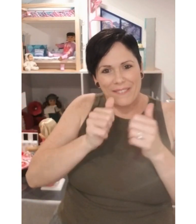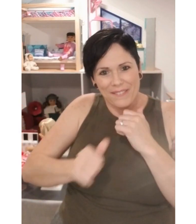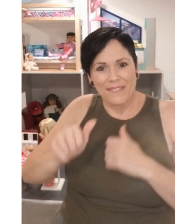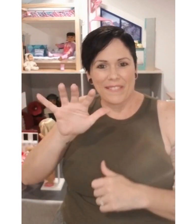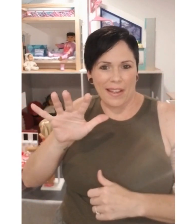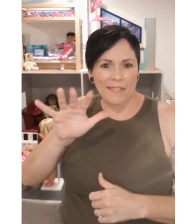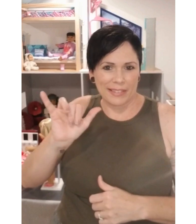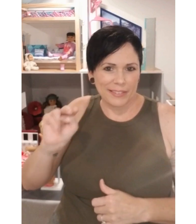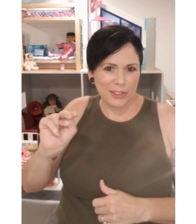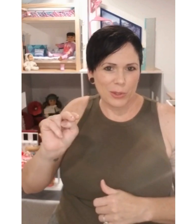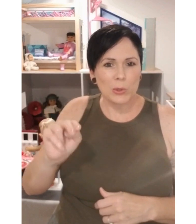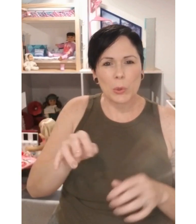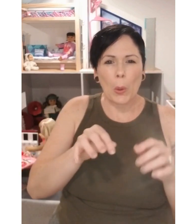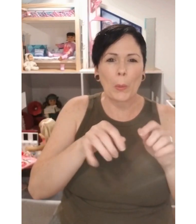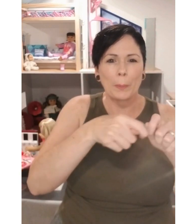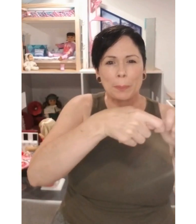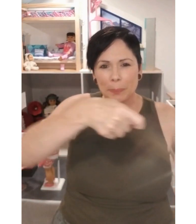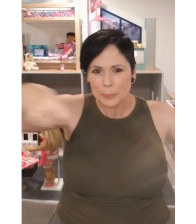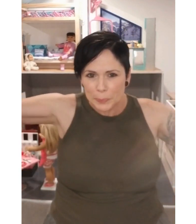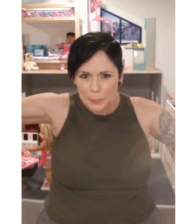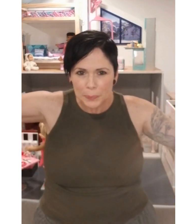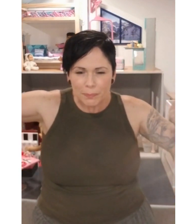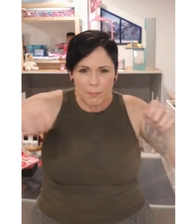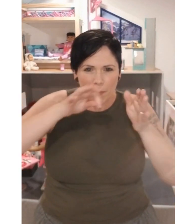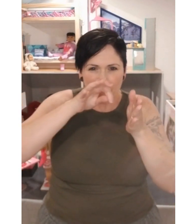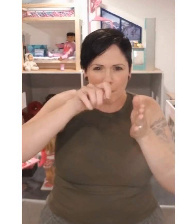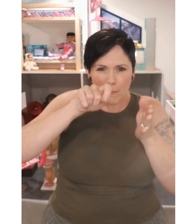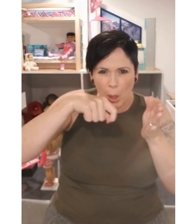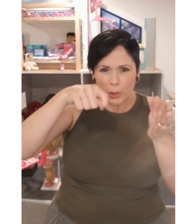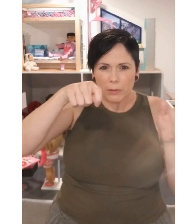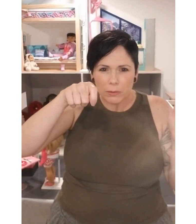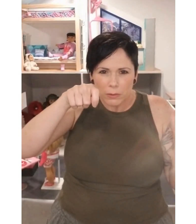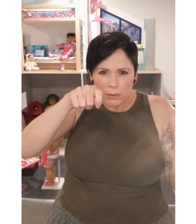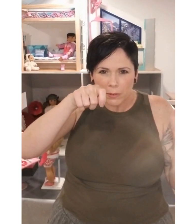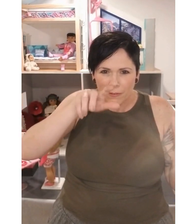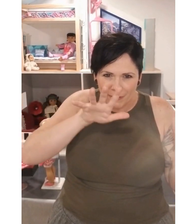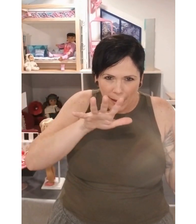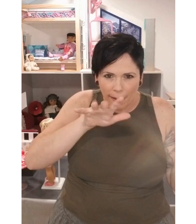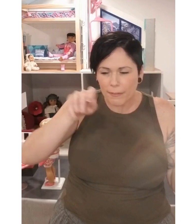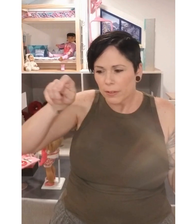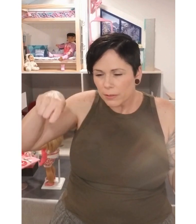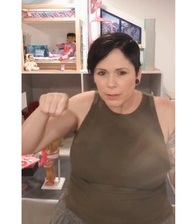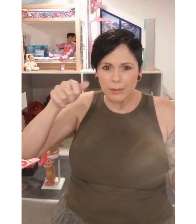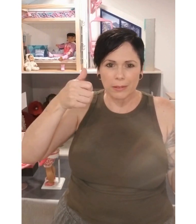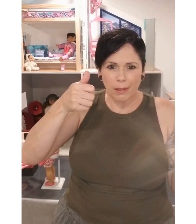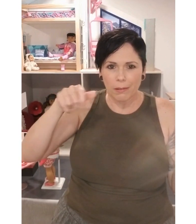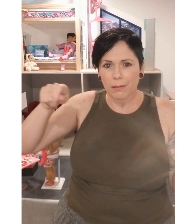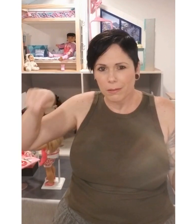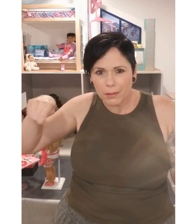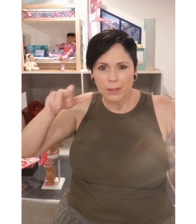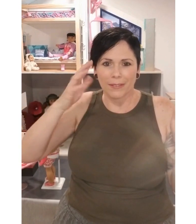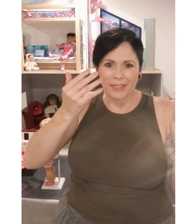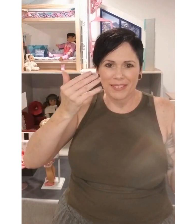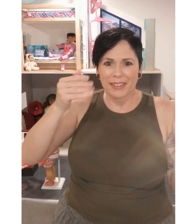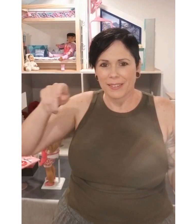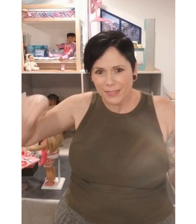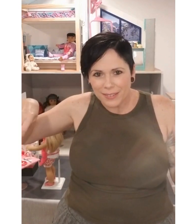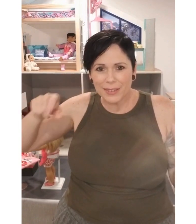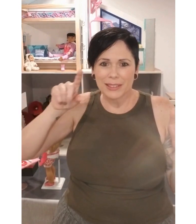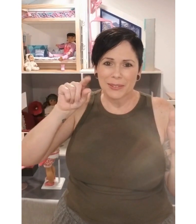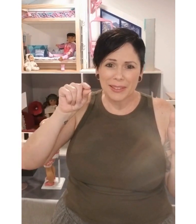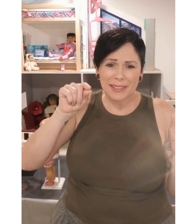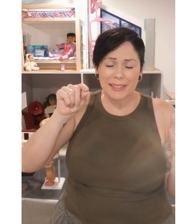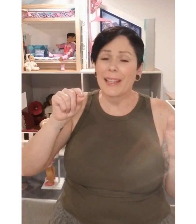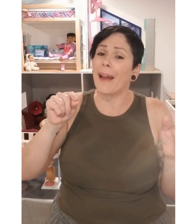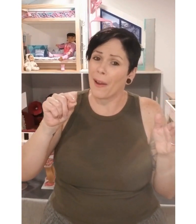5 inches. And this would have been a lot faster. It was still a quick project, but it would have been a lot faster had I at